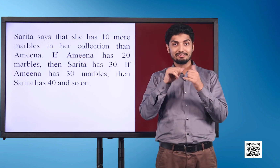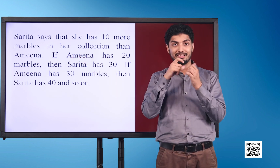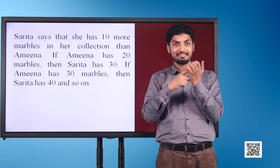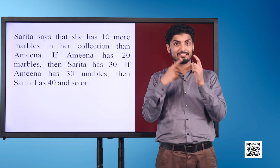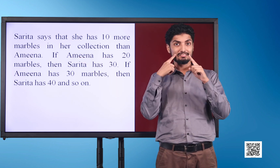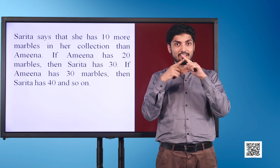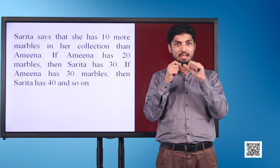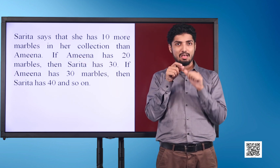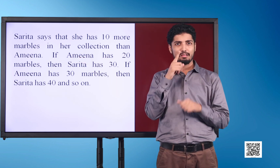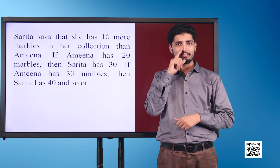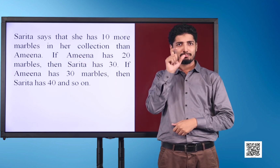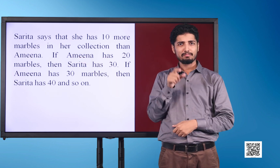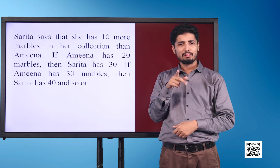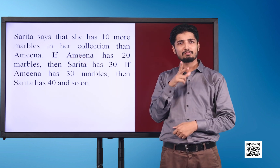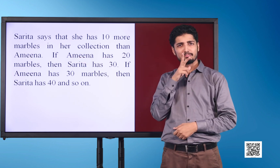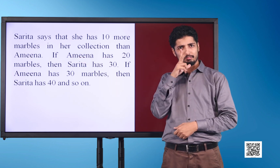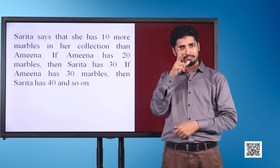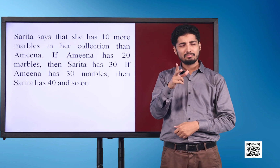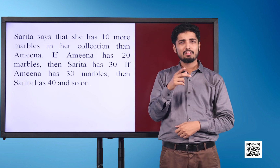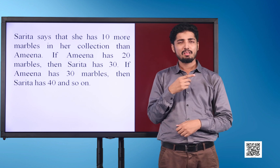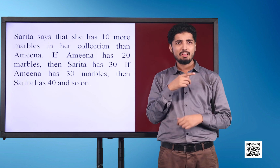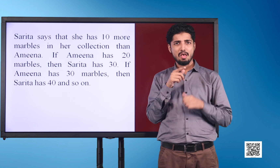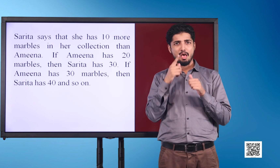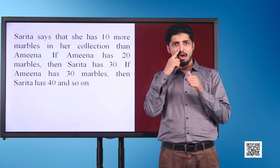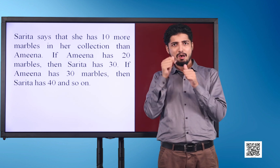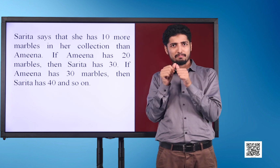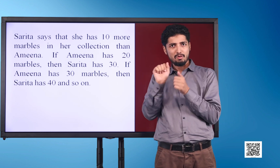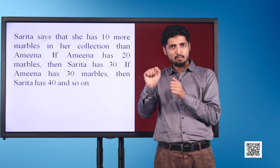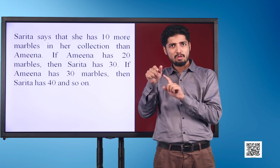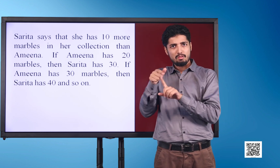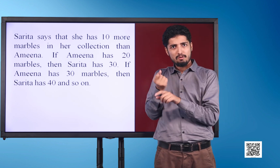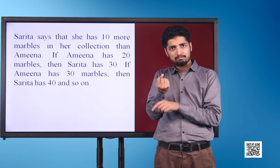Sarita says that she has 10 more marbles in her collection than Amina.